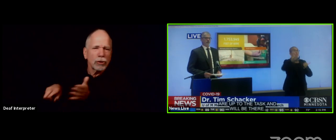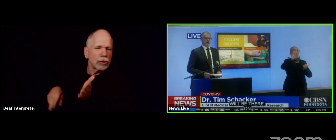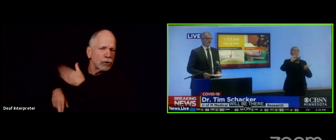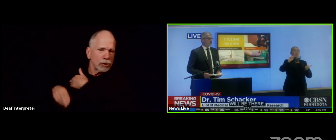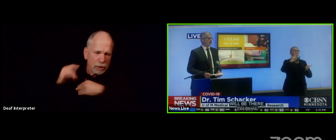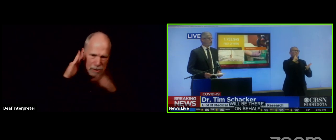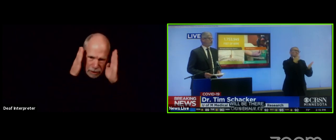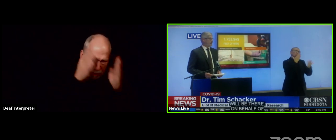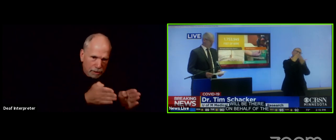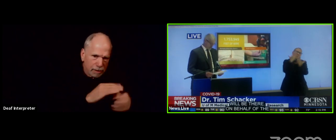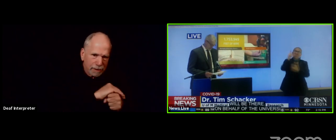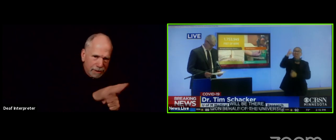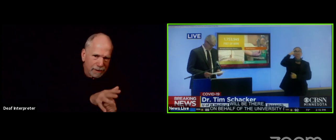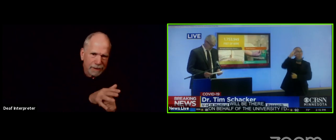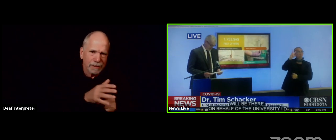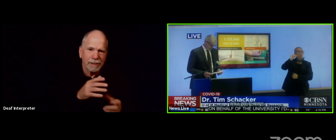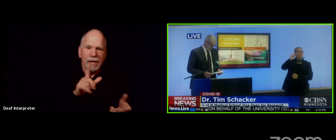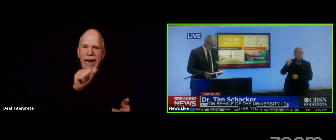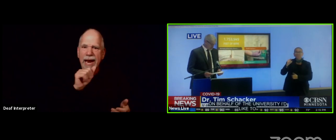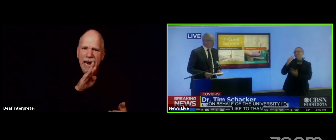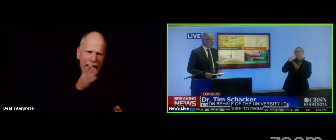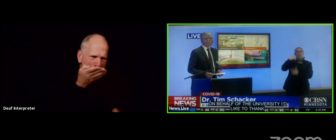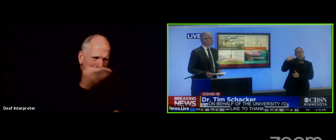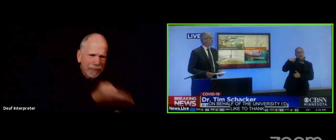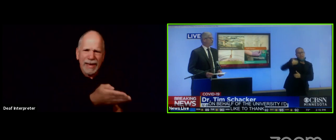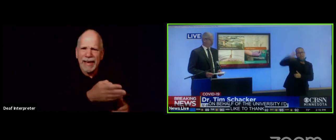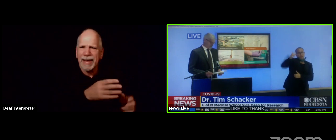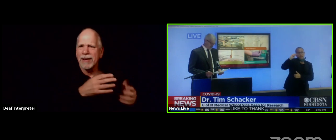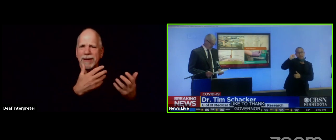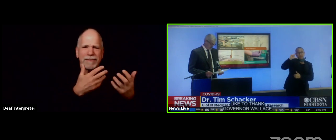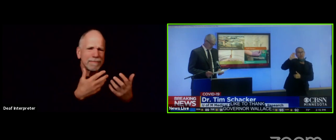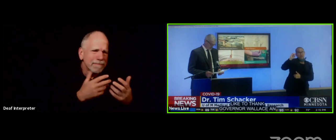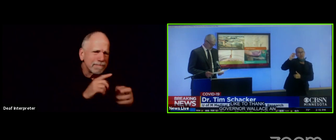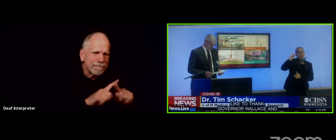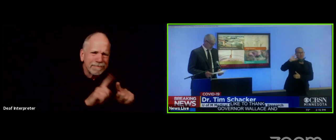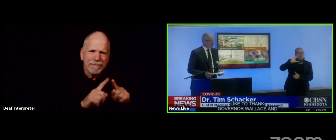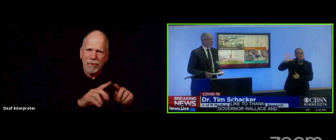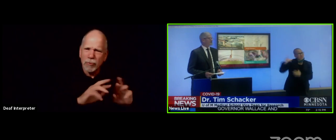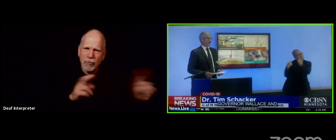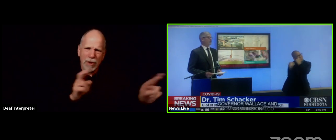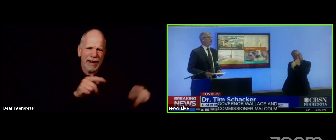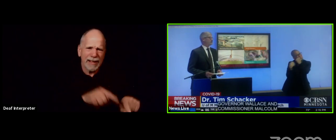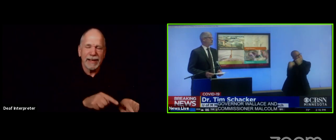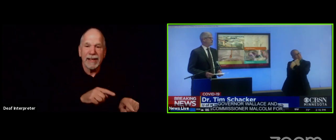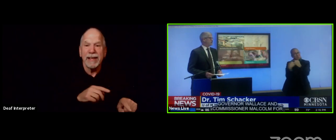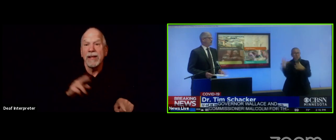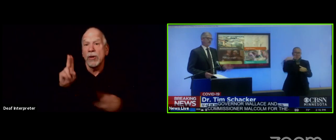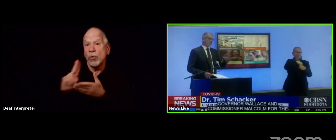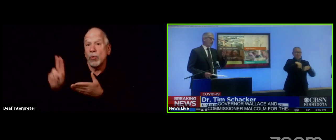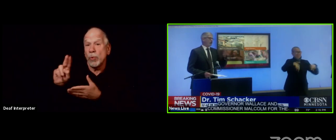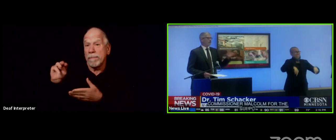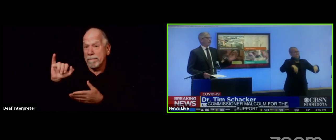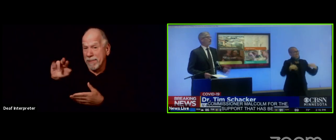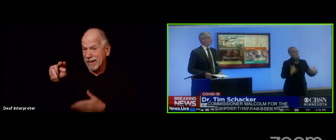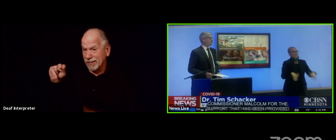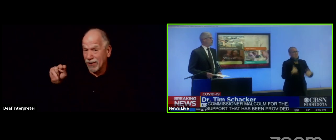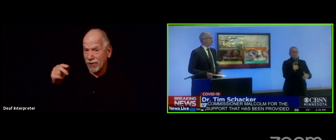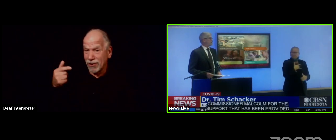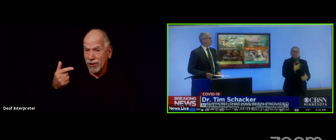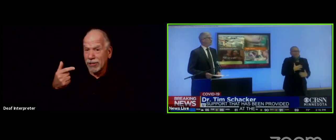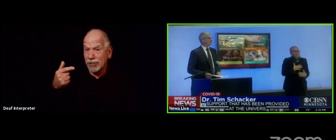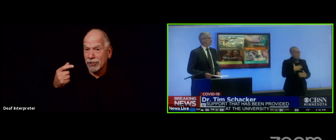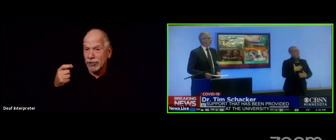Governor Walz and Commissioner Malcolm for the support that has been provided to the university that has enabled us to do all of the work that we've